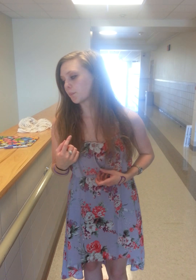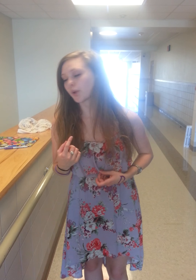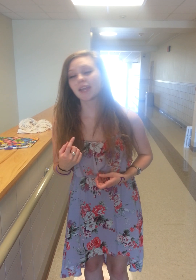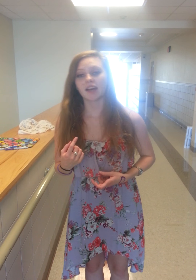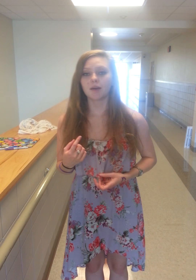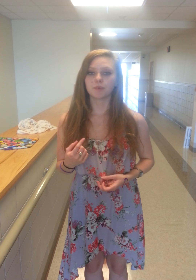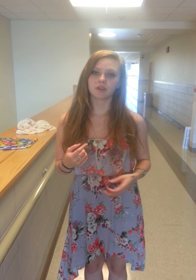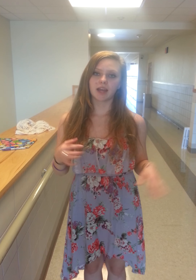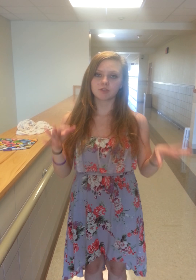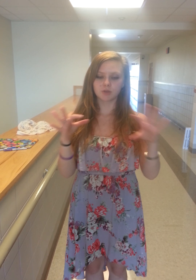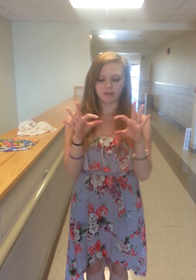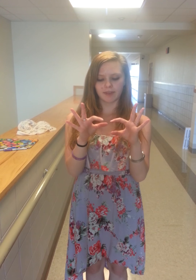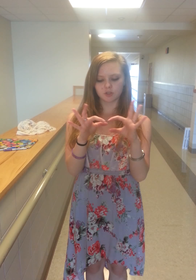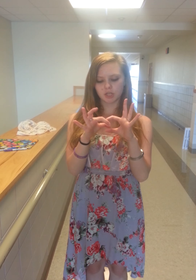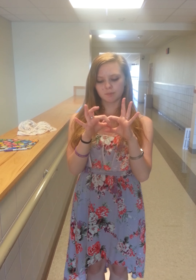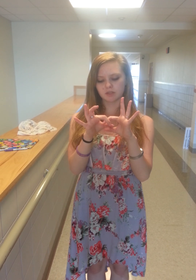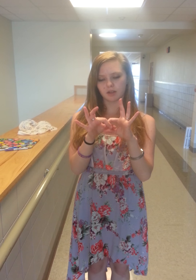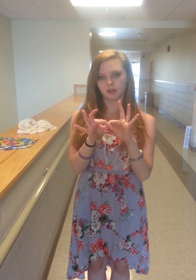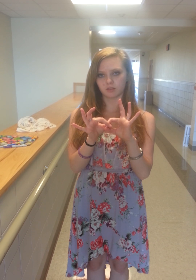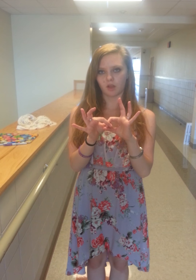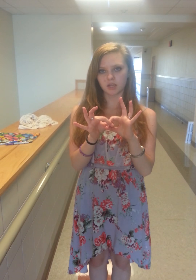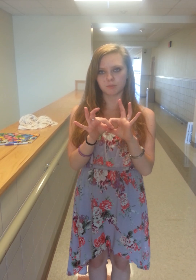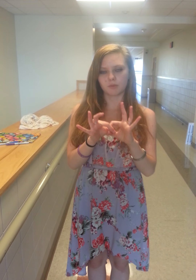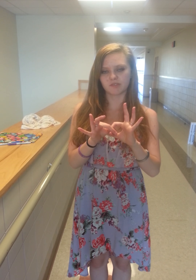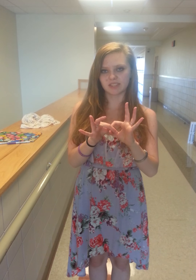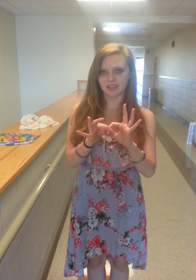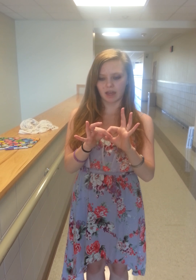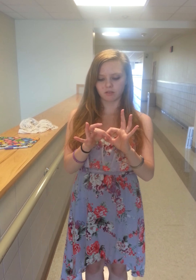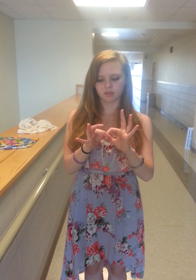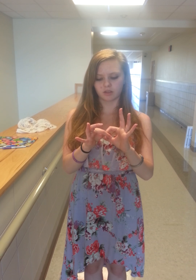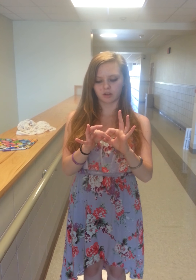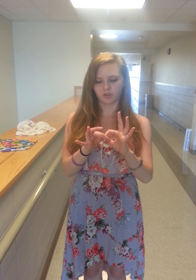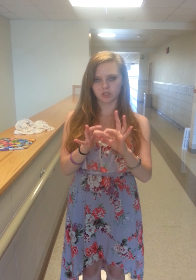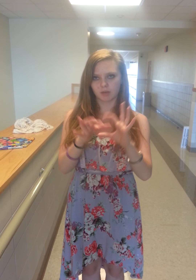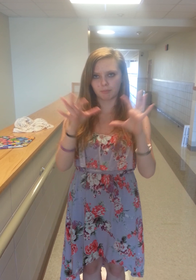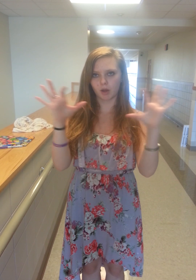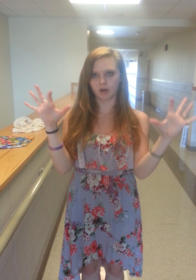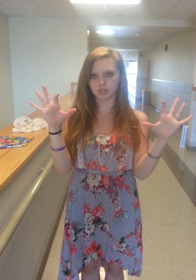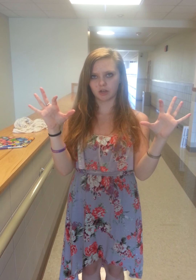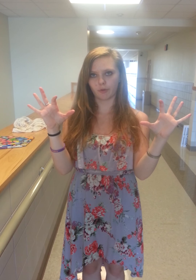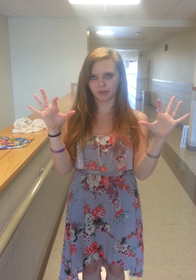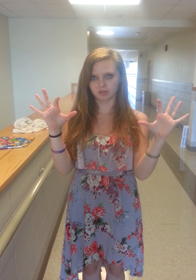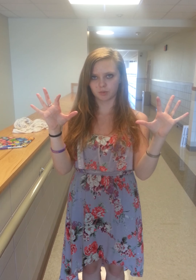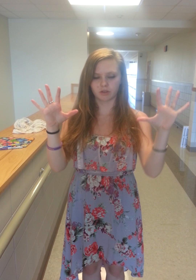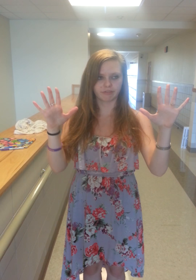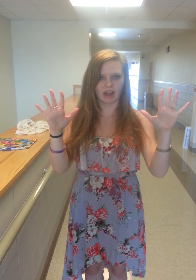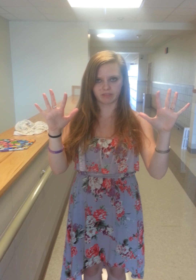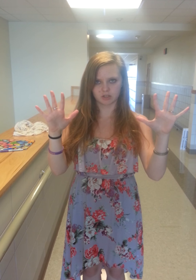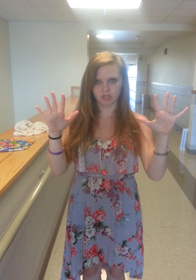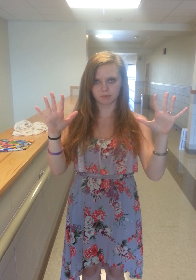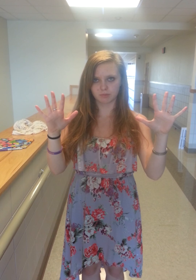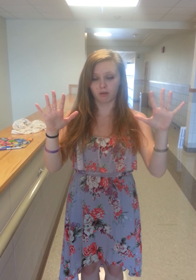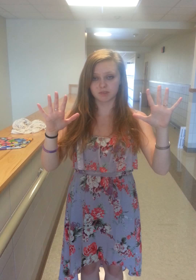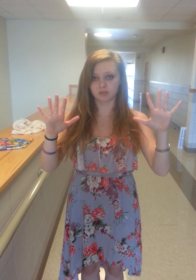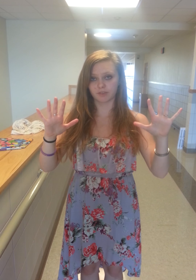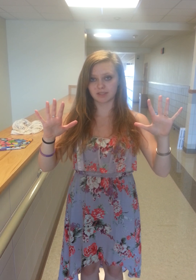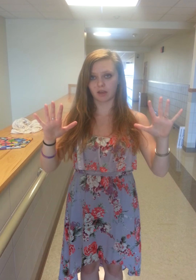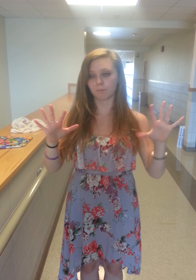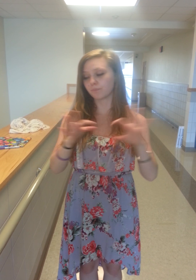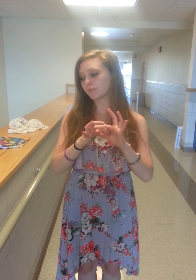break up, you're going to have two F hand shapes that are interlocked, palms facing out, and then they're going to come apart and open to where they're five hand shapes, palms still facing out.